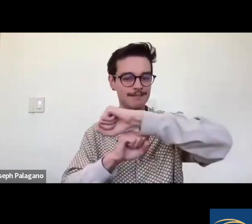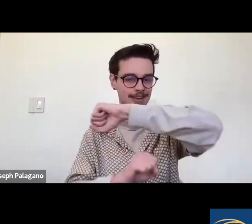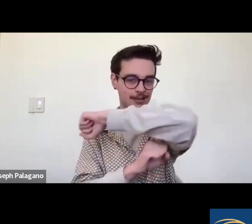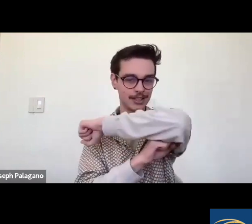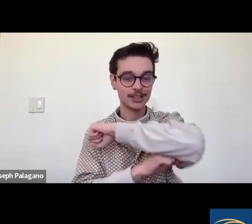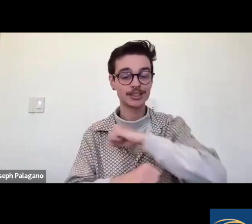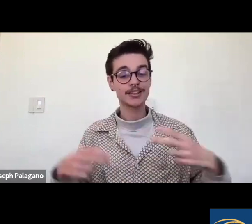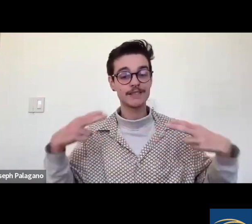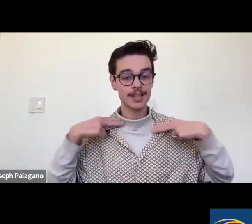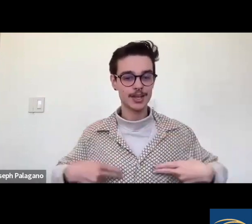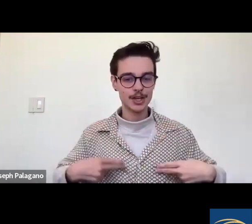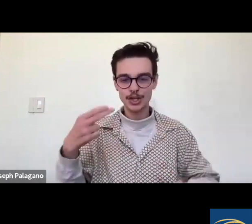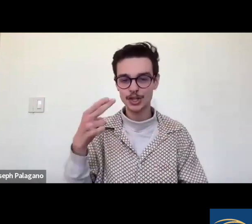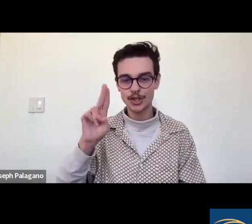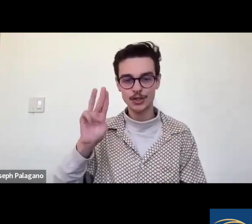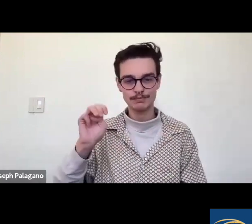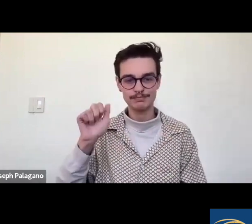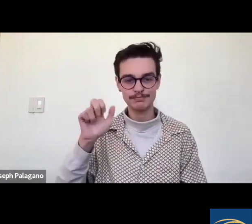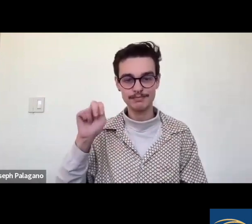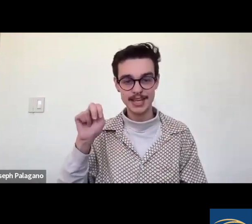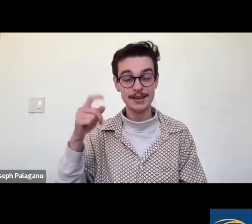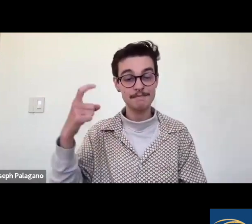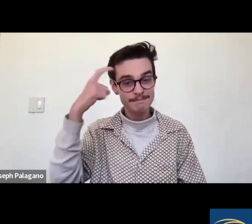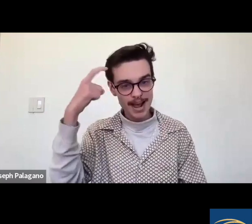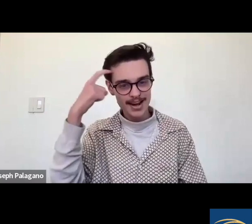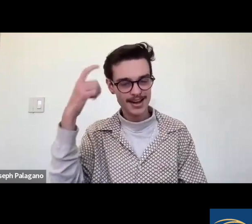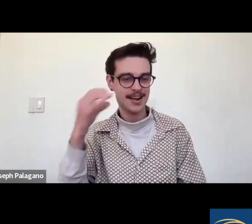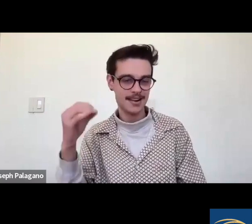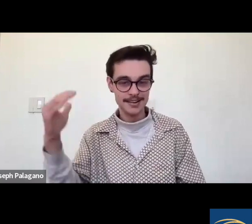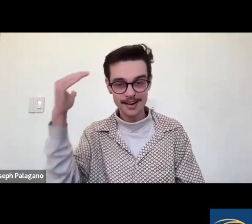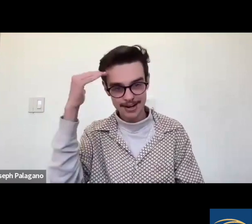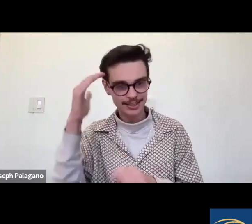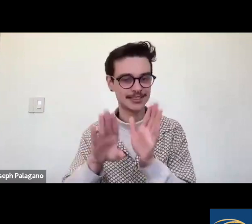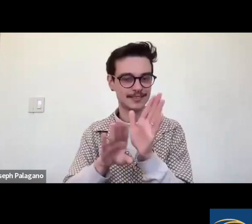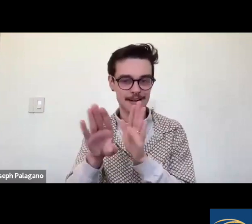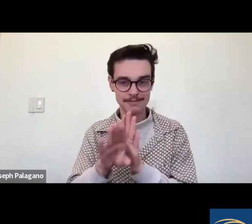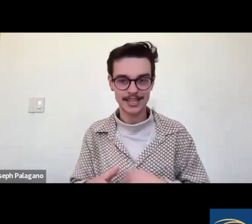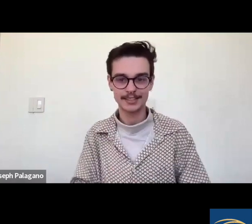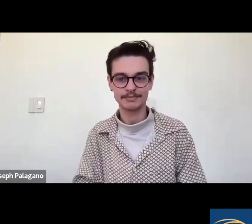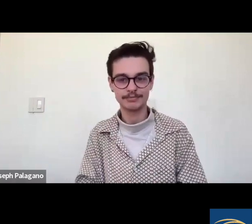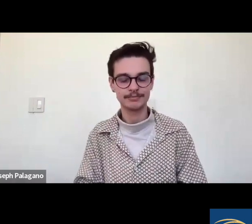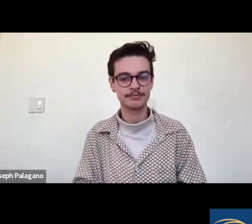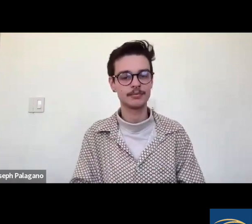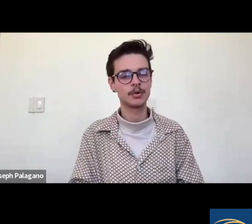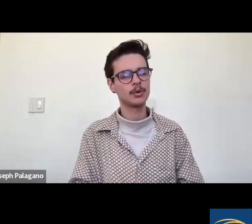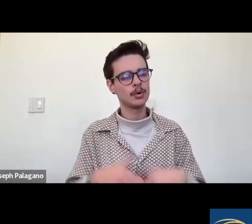is exploring the foundations of human development and consciousness.